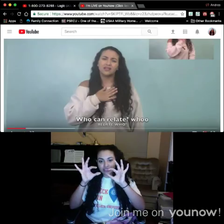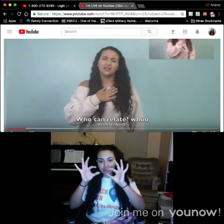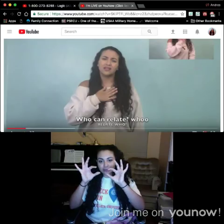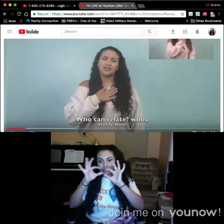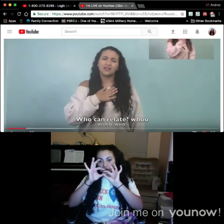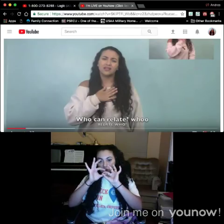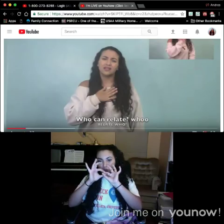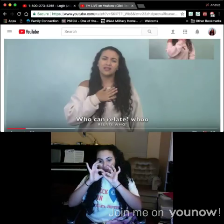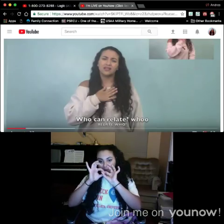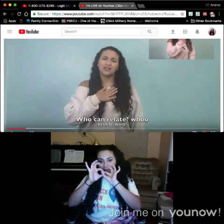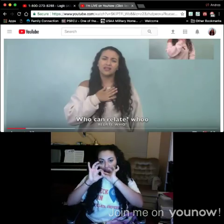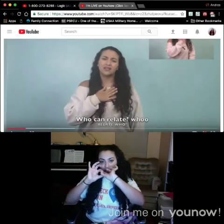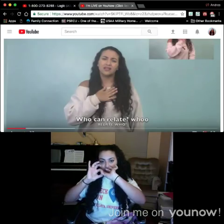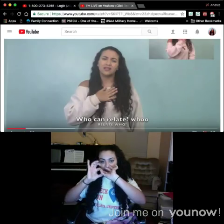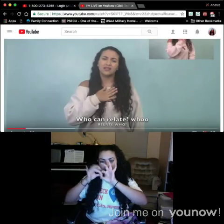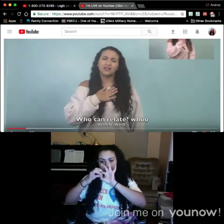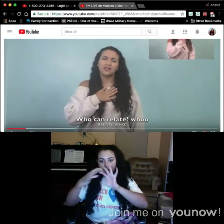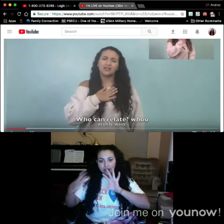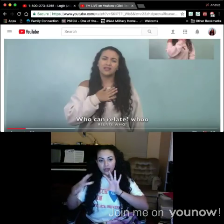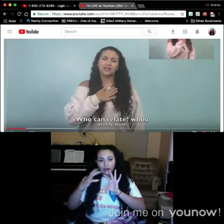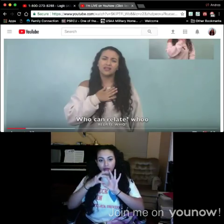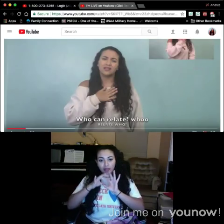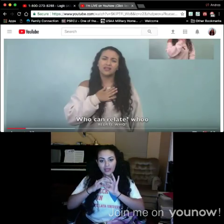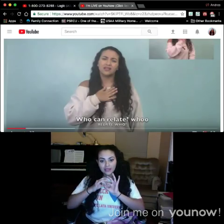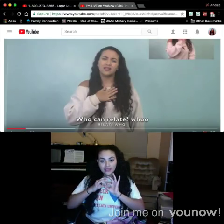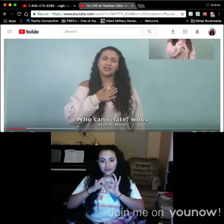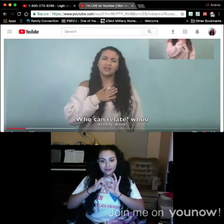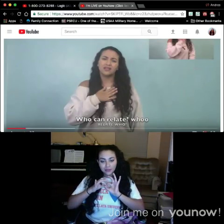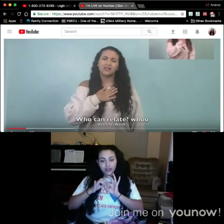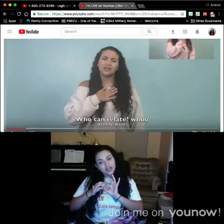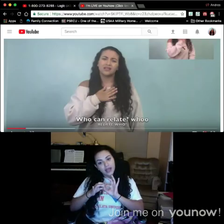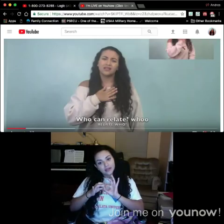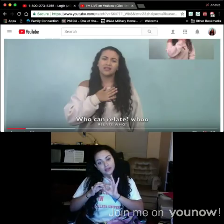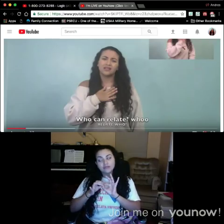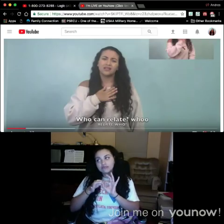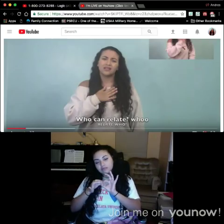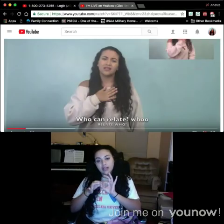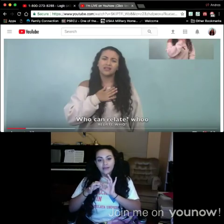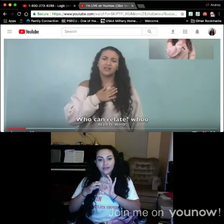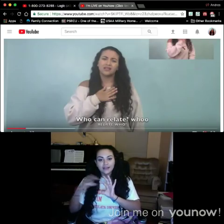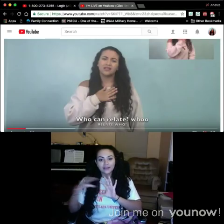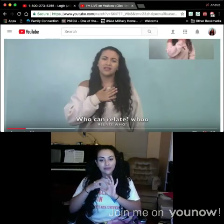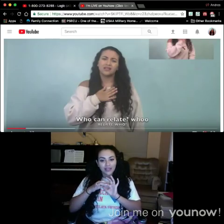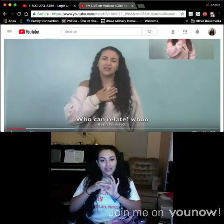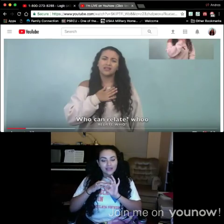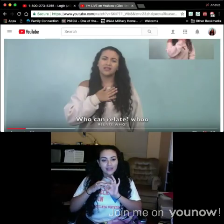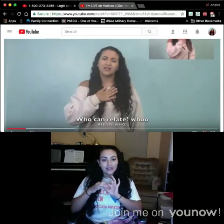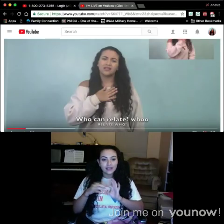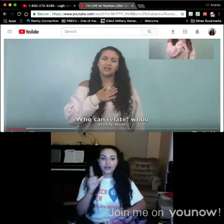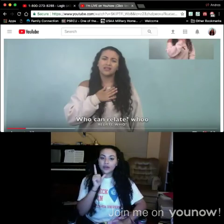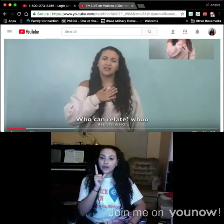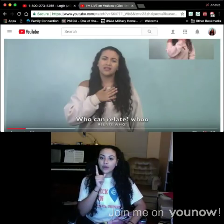hand shapes. You close them into each other like a chain. Relate or connect. A lot of things.